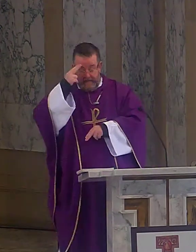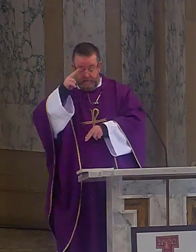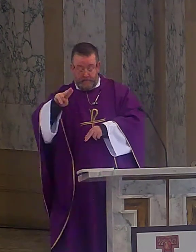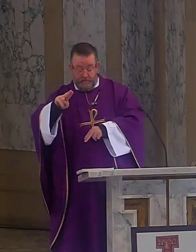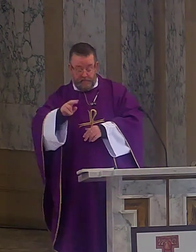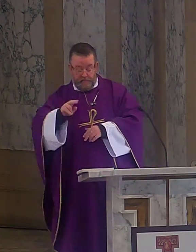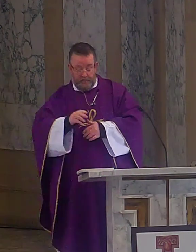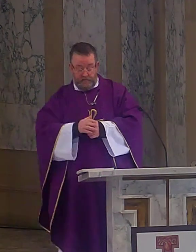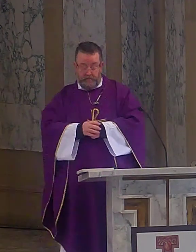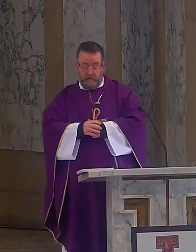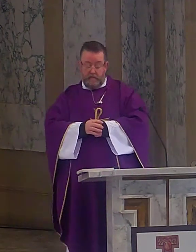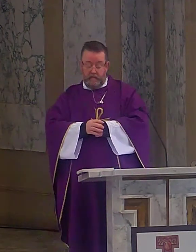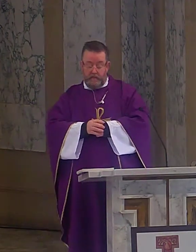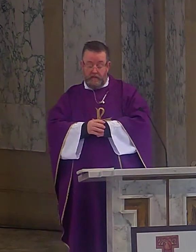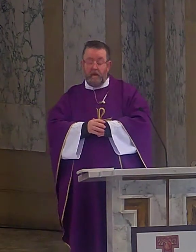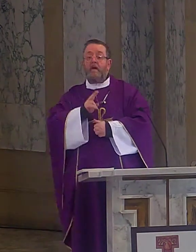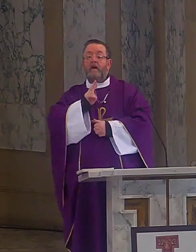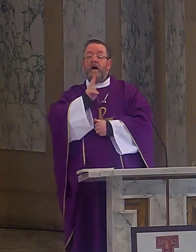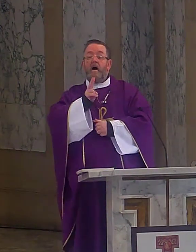name